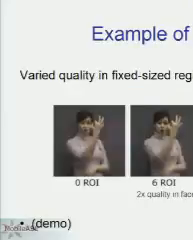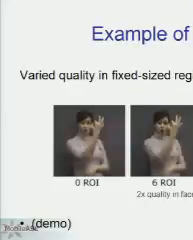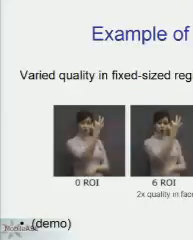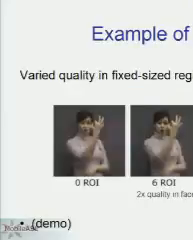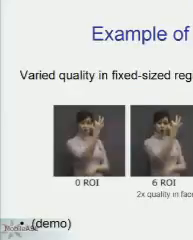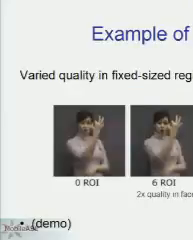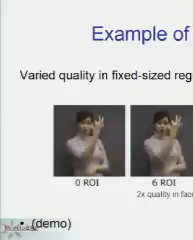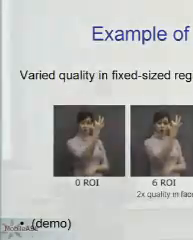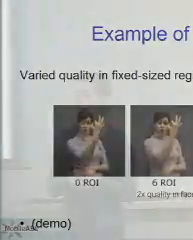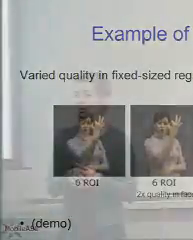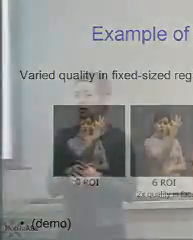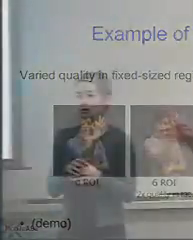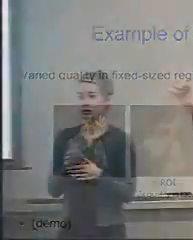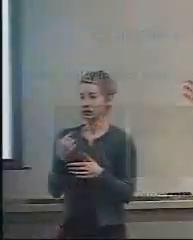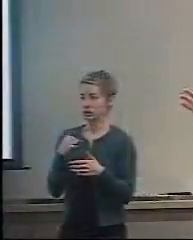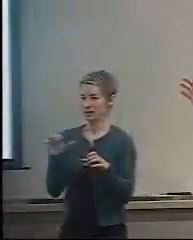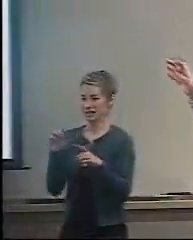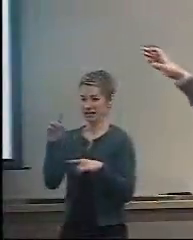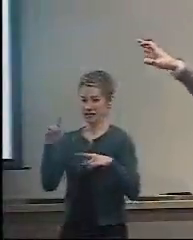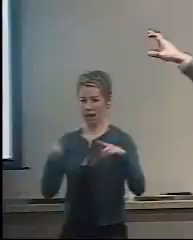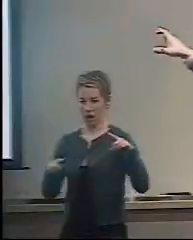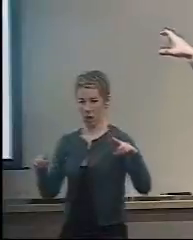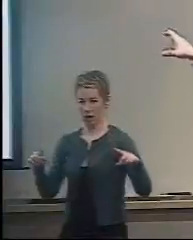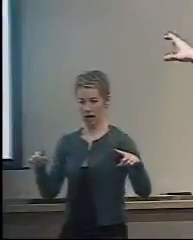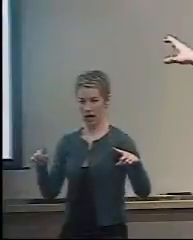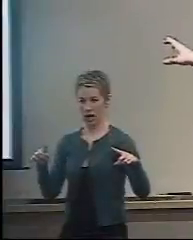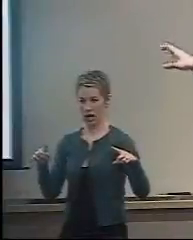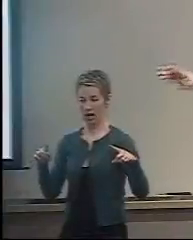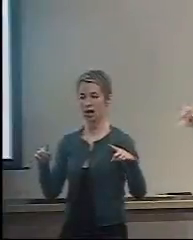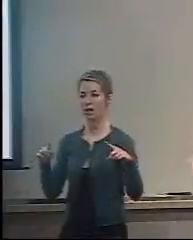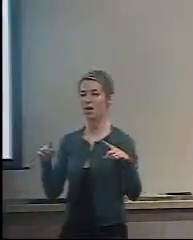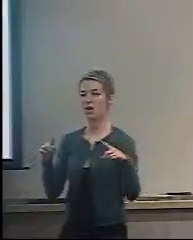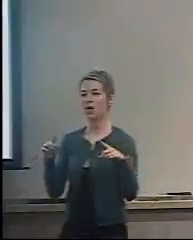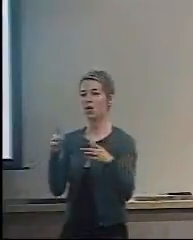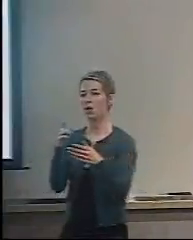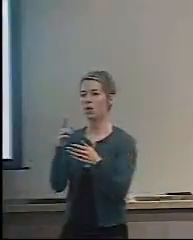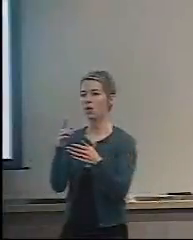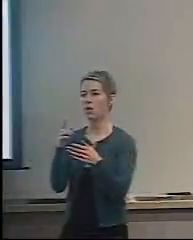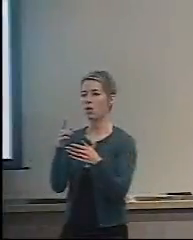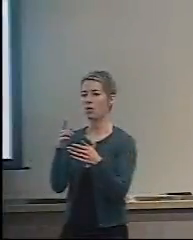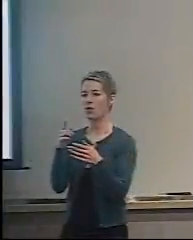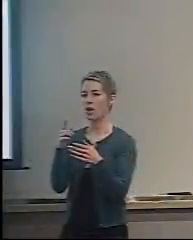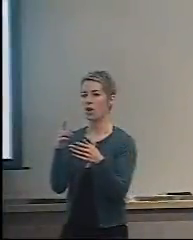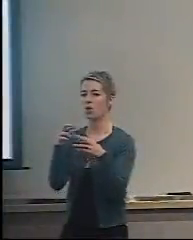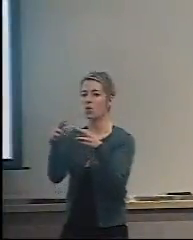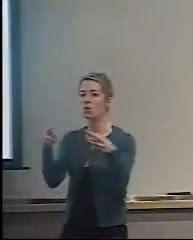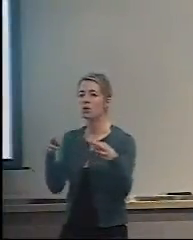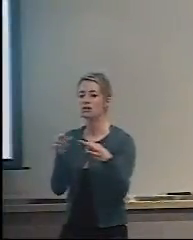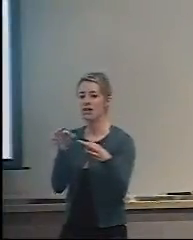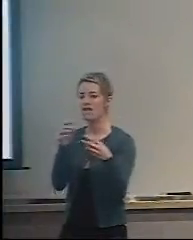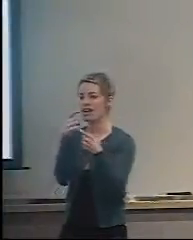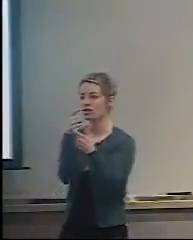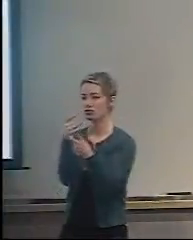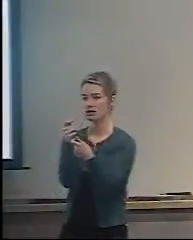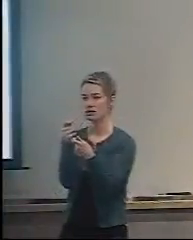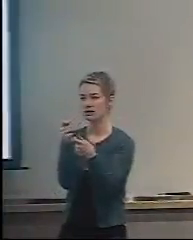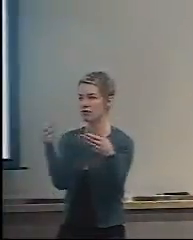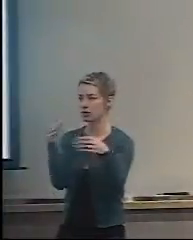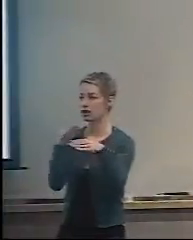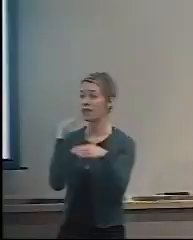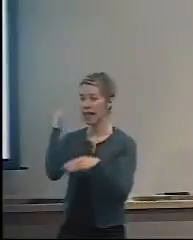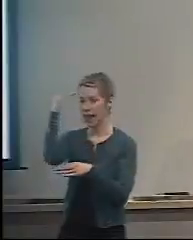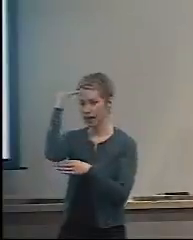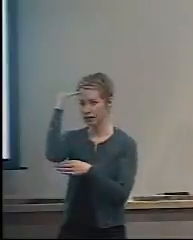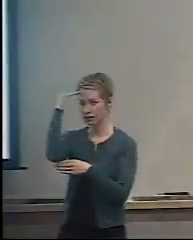So we varied the region of quality of region of interest around the head. So let's see. There's